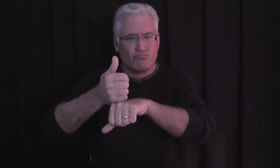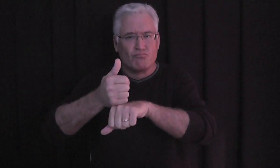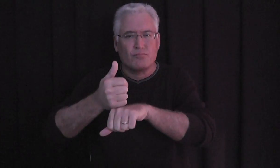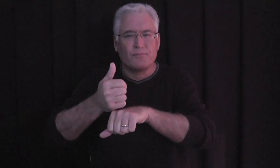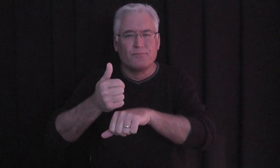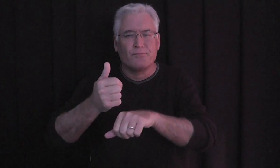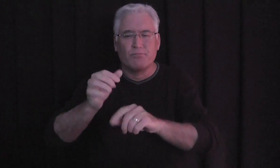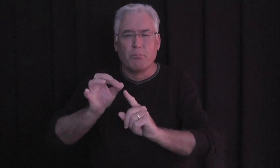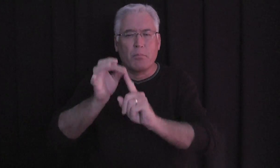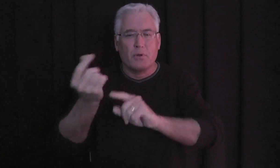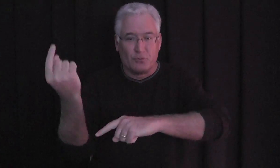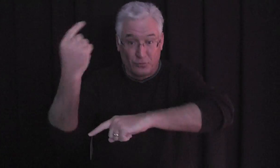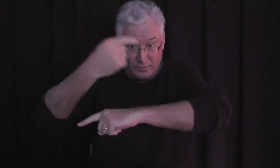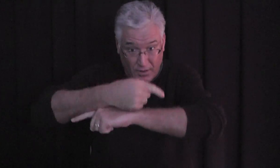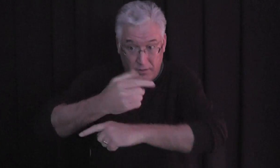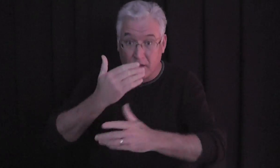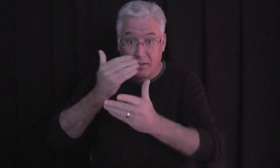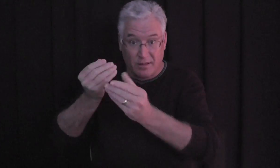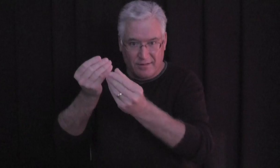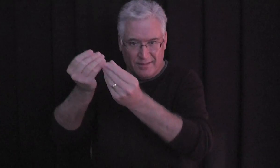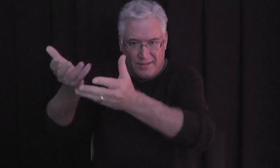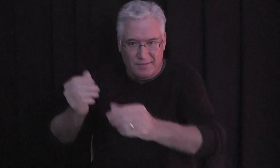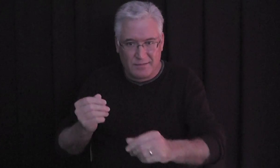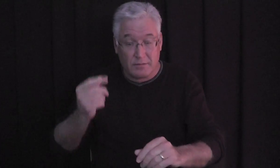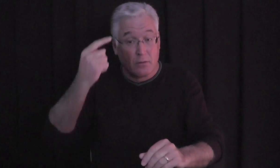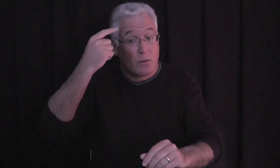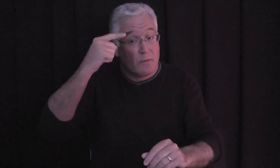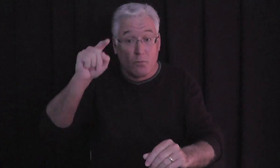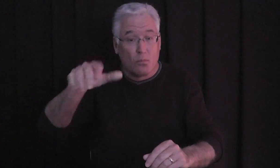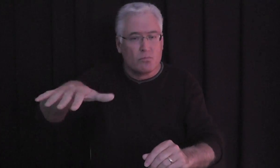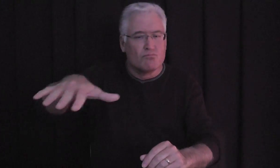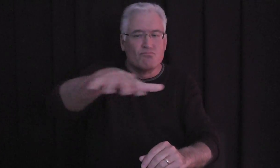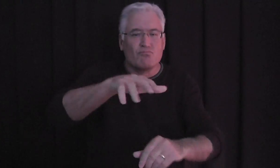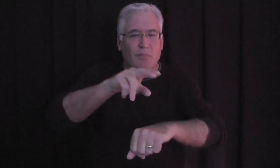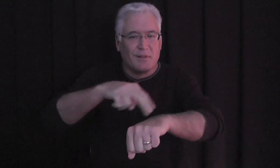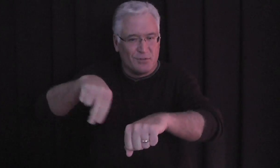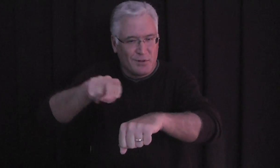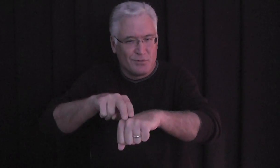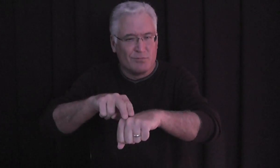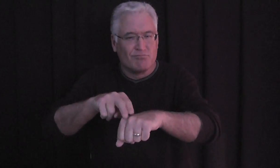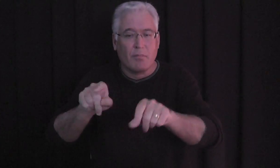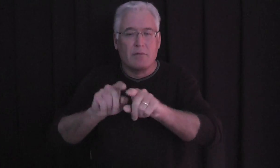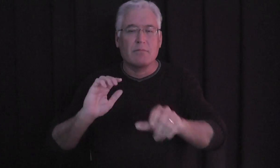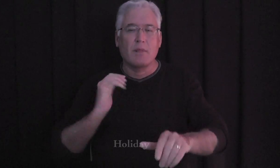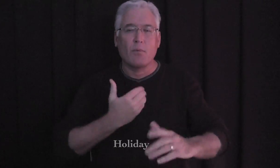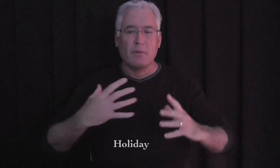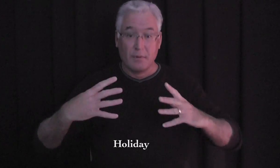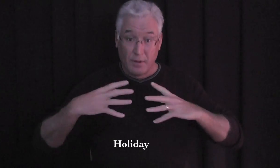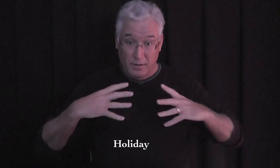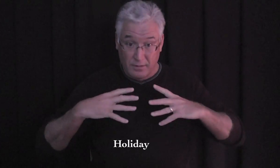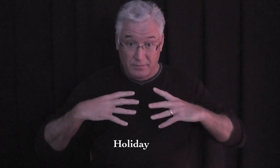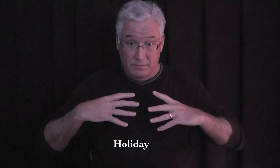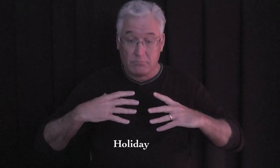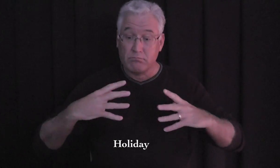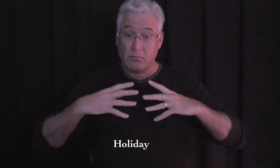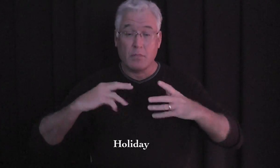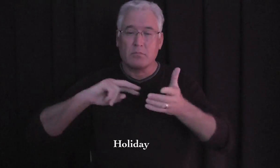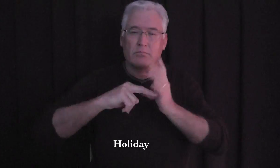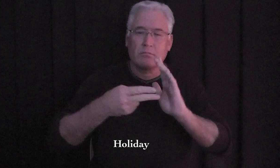Lincoln, he established a special day for us to give thanks to God. And that was for our nation here. And it was a holiday.